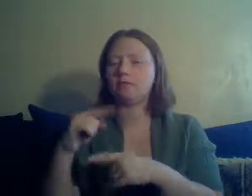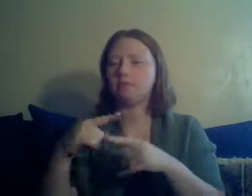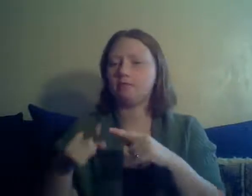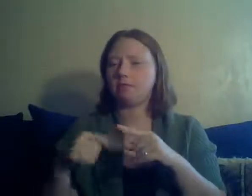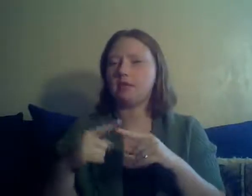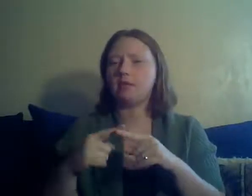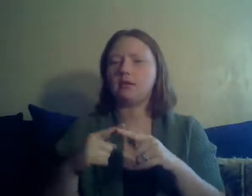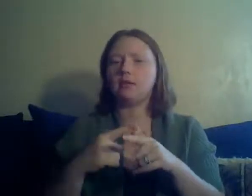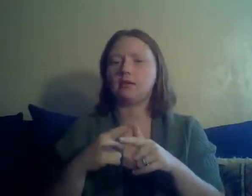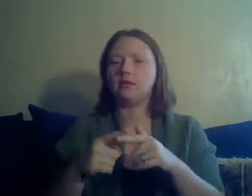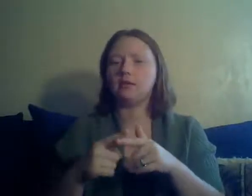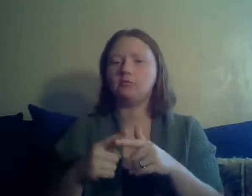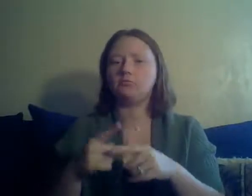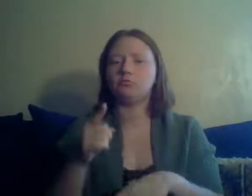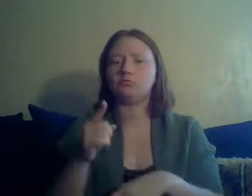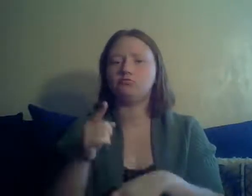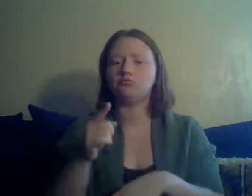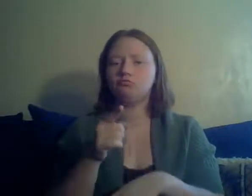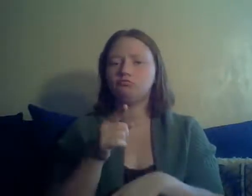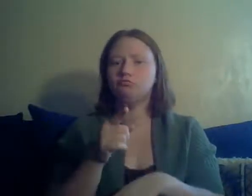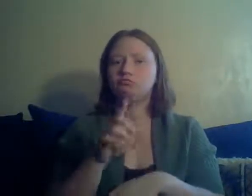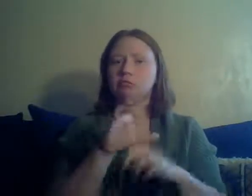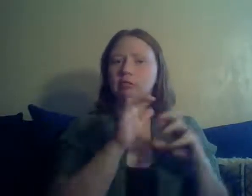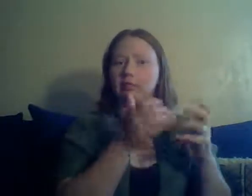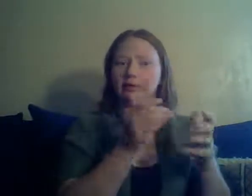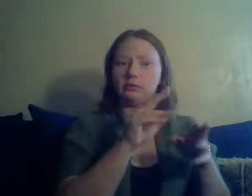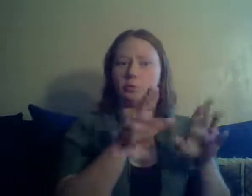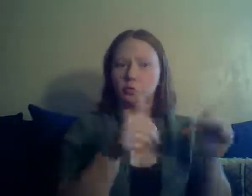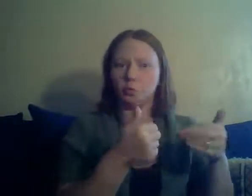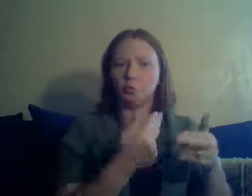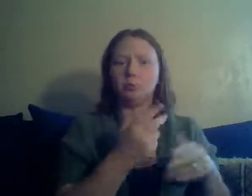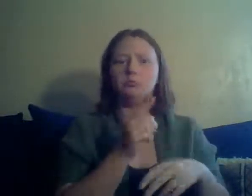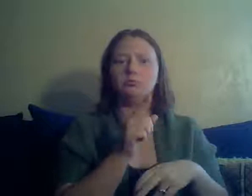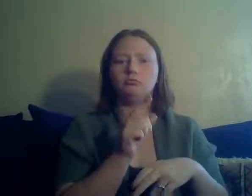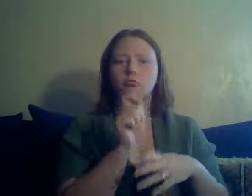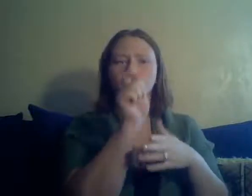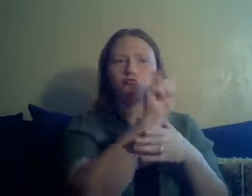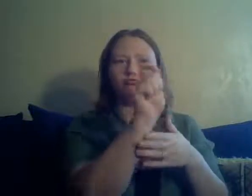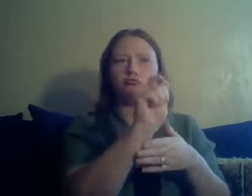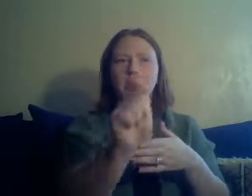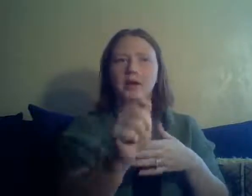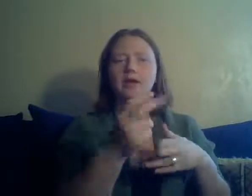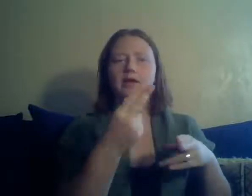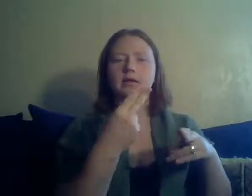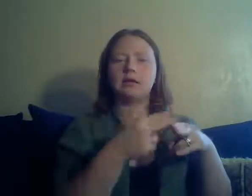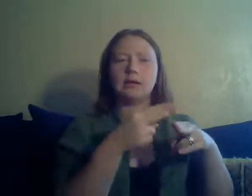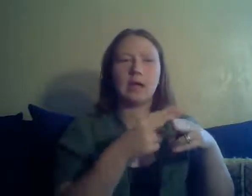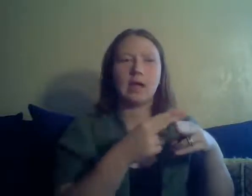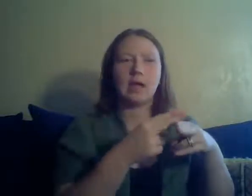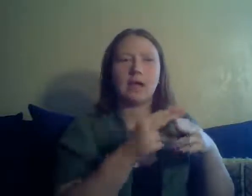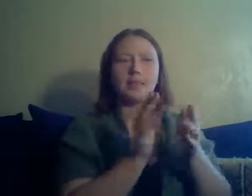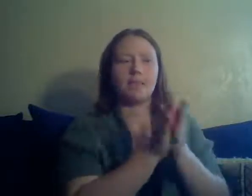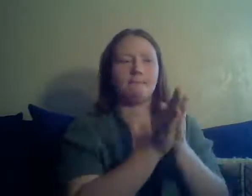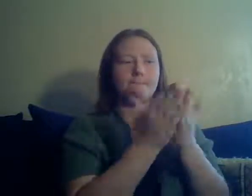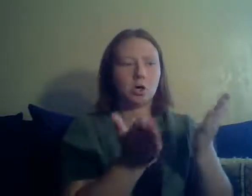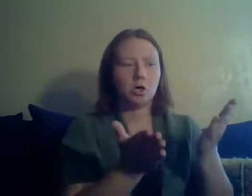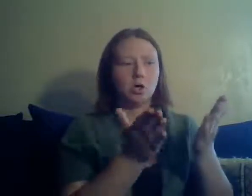name, volume number, other things like that that might be pertinent for other students who would be interested in looking up the same